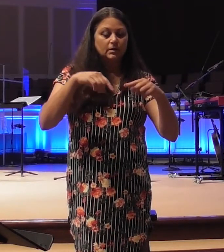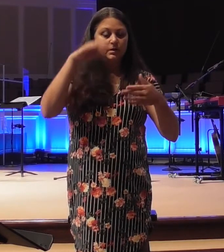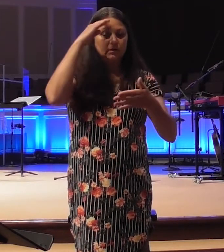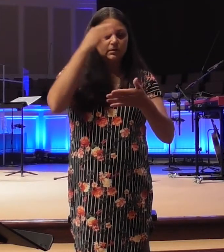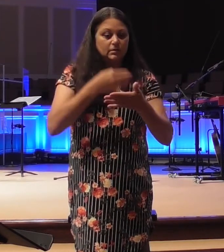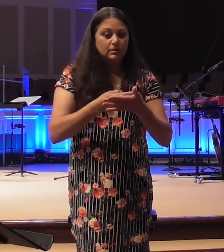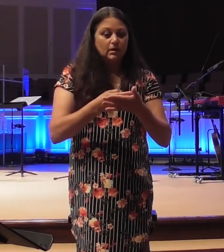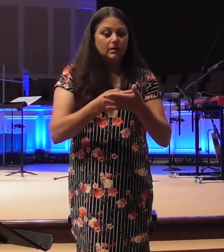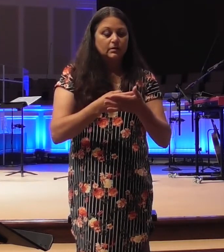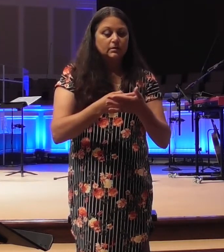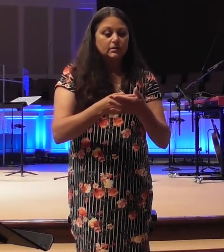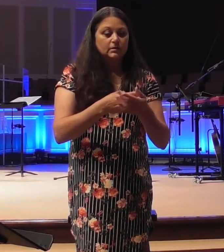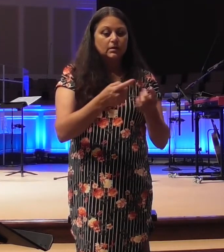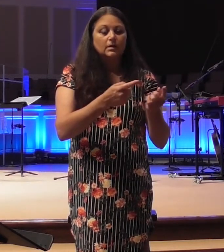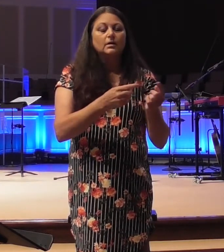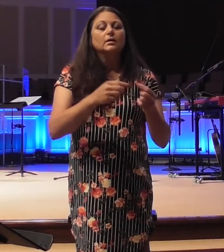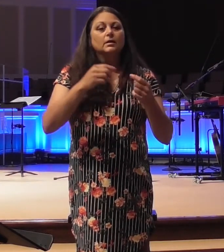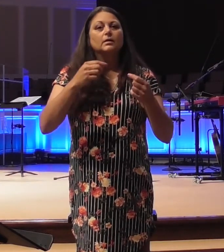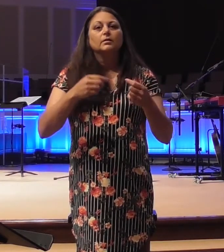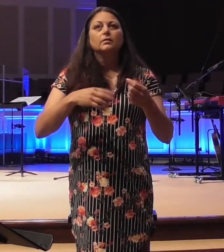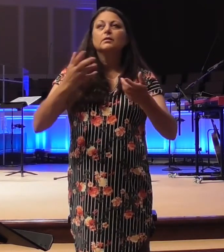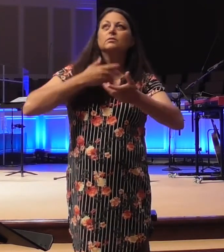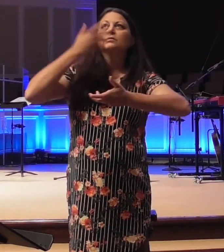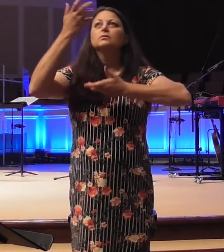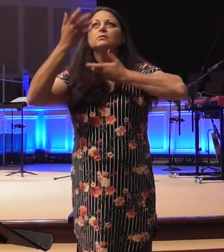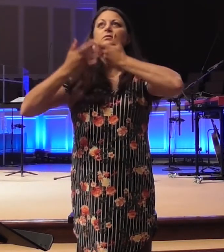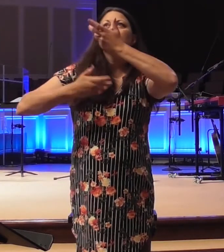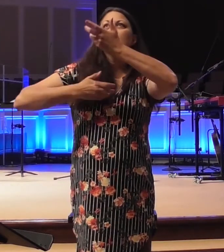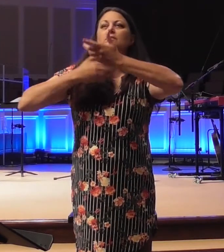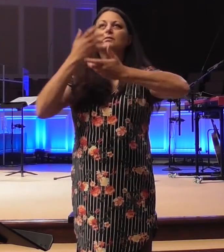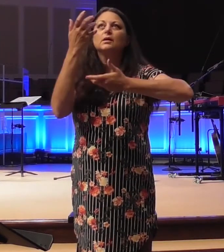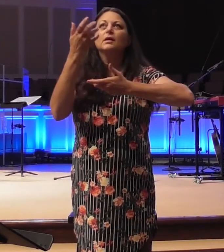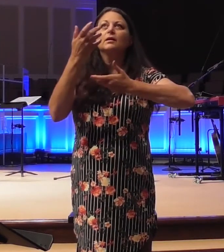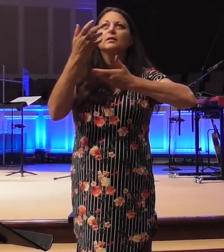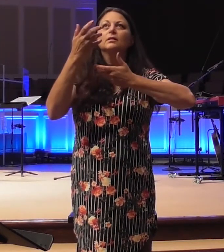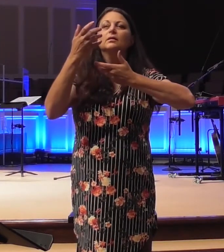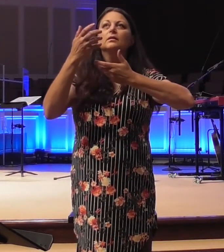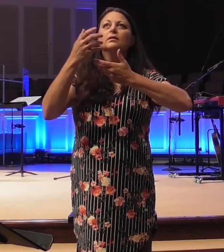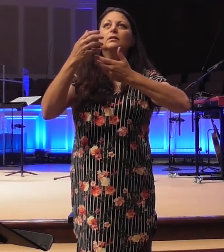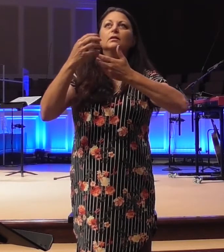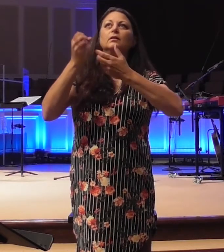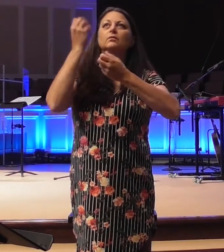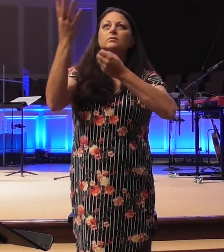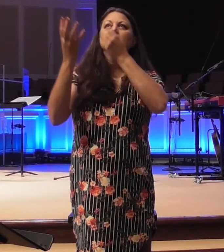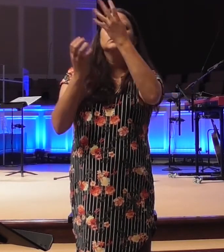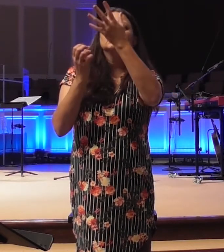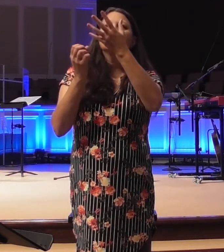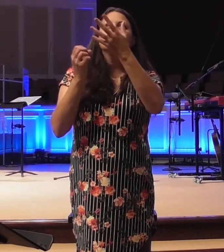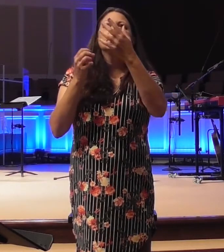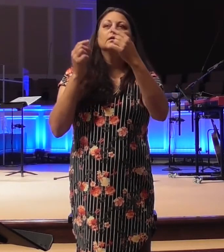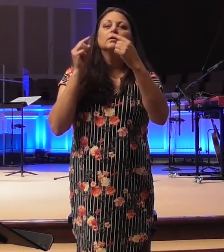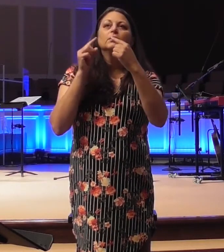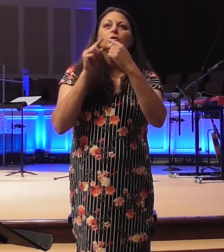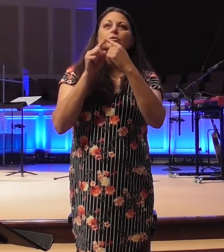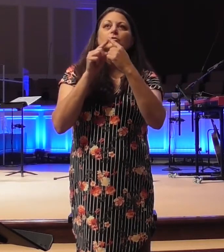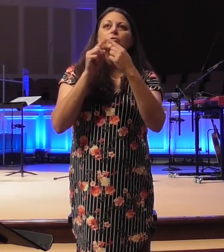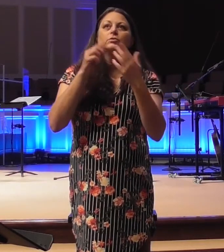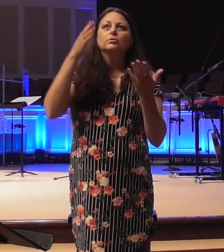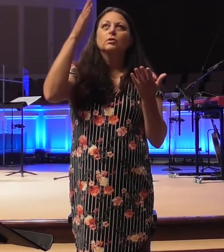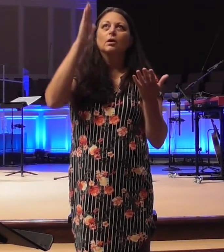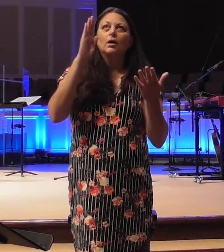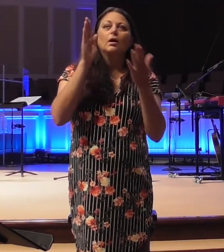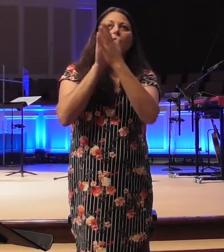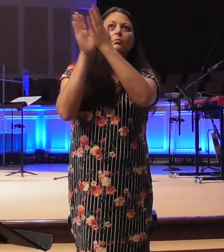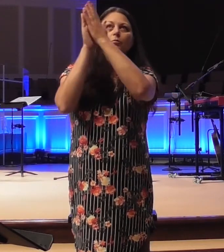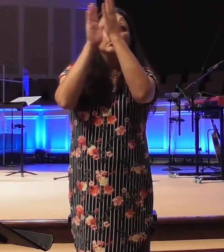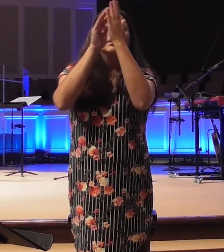David of Israel. They sang, praising and giving thanks to the Lord, for he is good. His loving kindness is upon Israel forever. And all the people